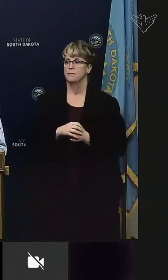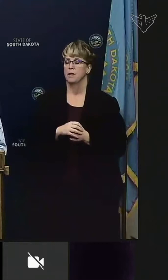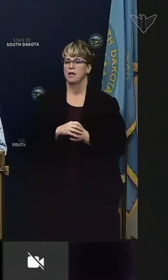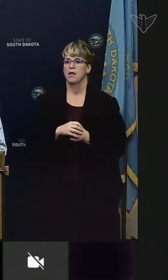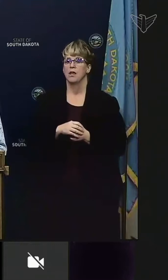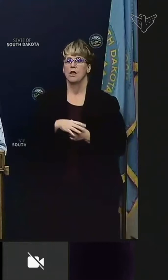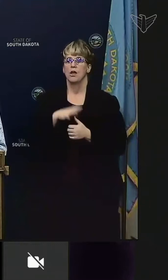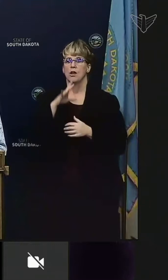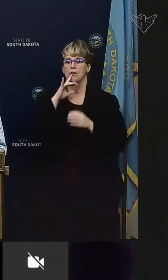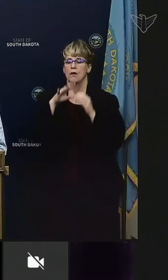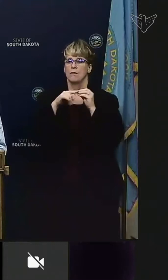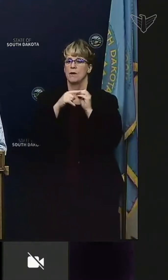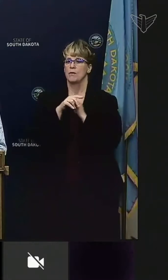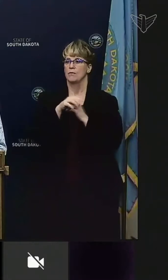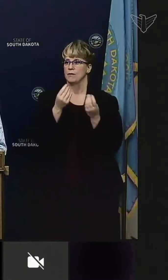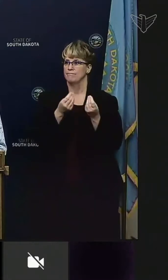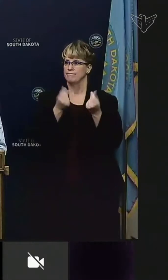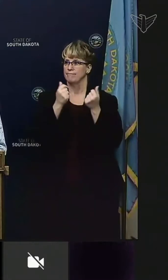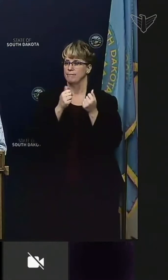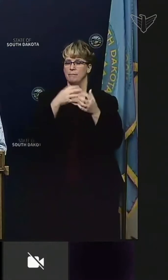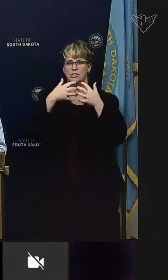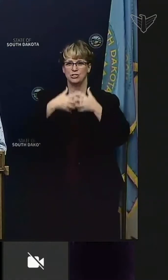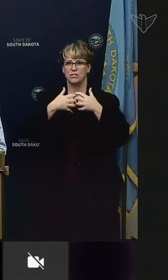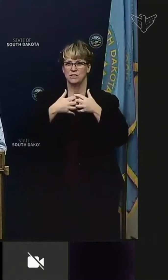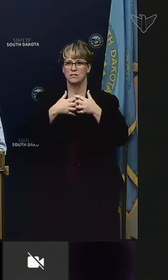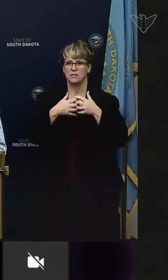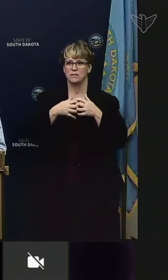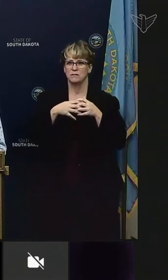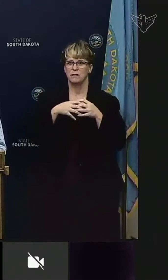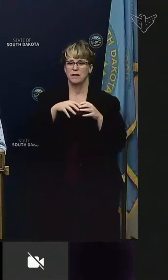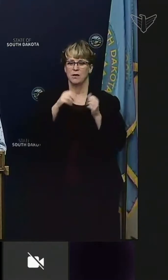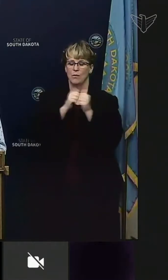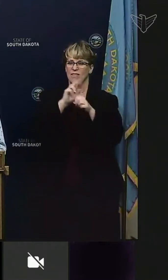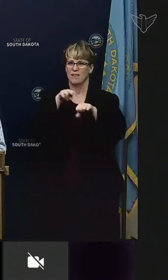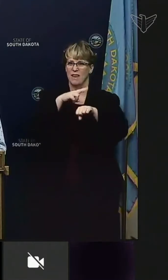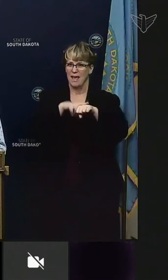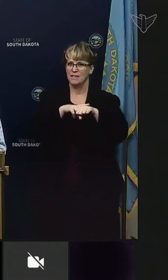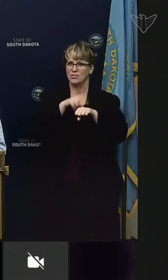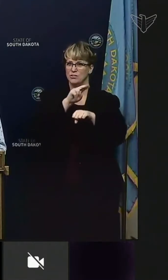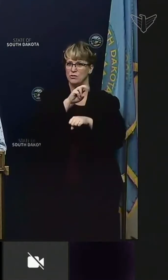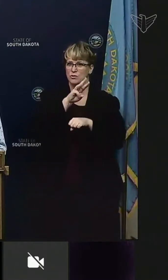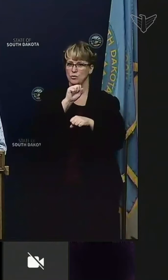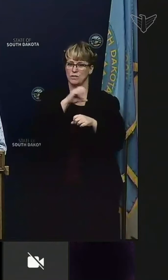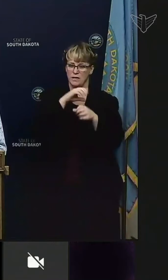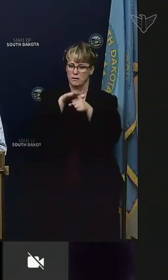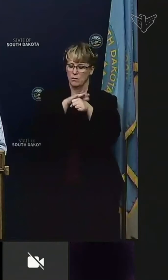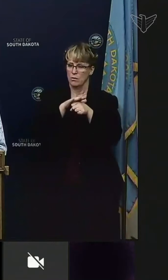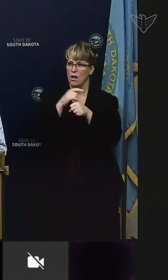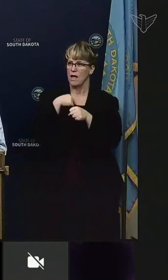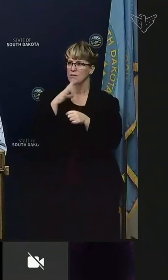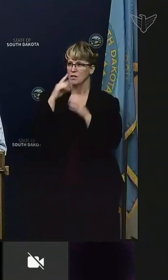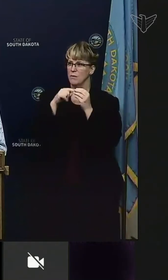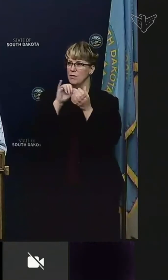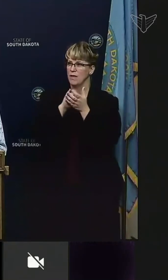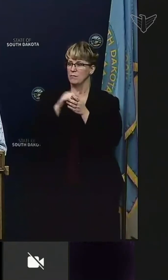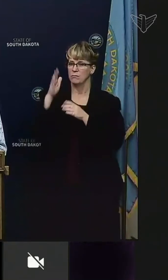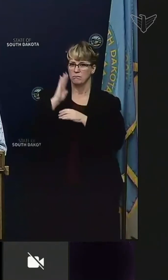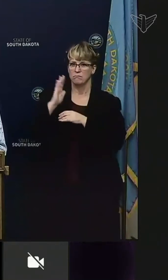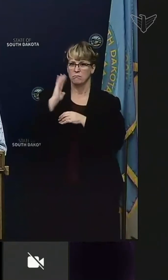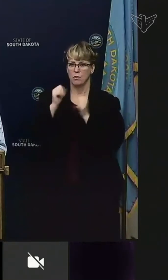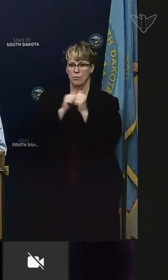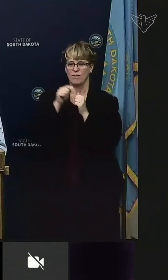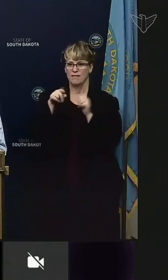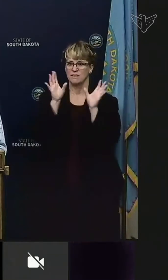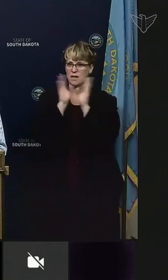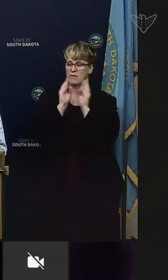the Abbott ID machines. You probably heard a little bit about these in the national media, also local media, and then I've mentioned them a few times in our